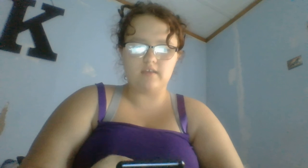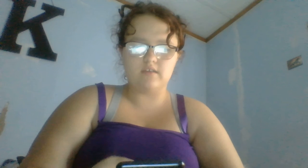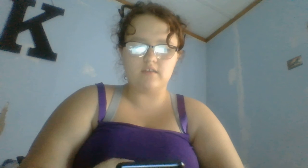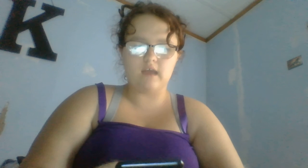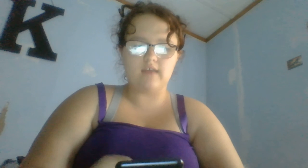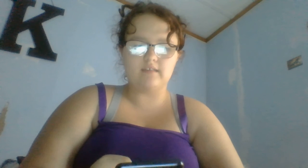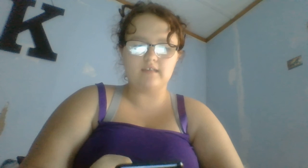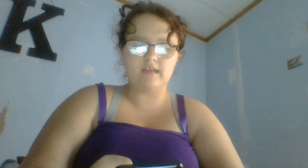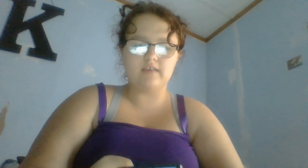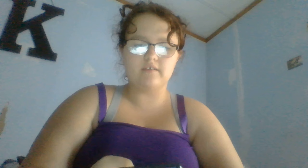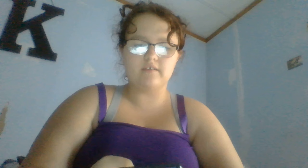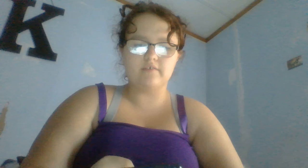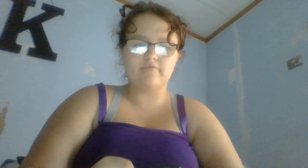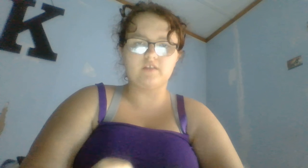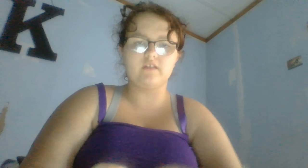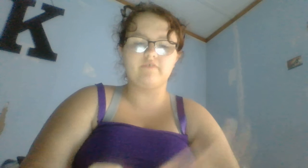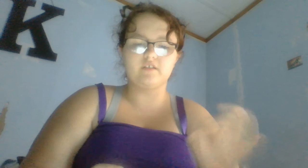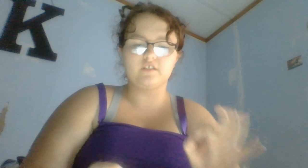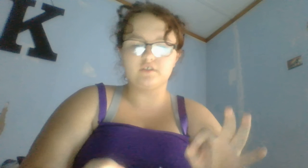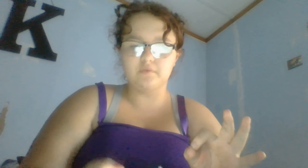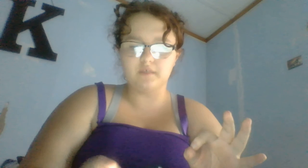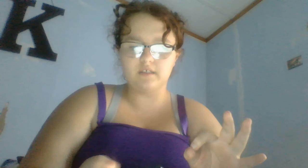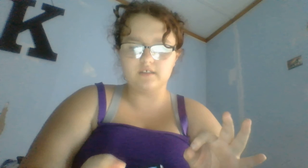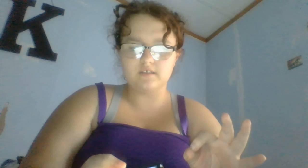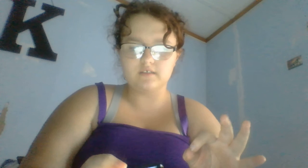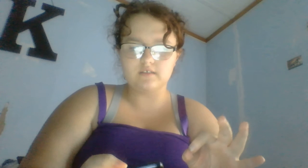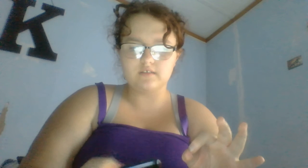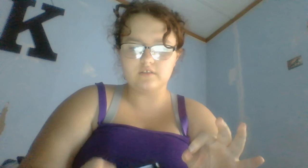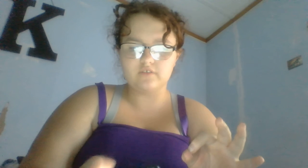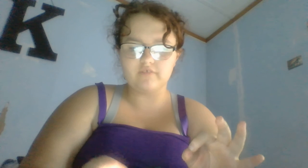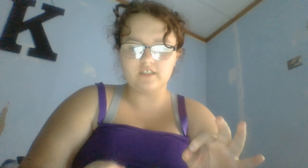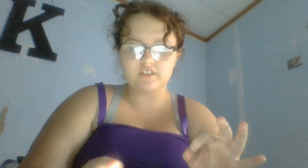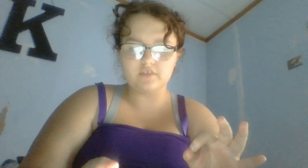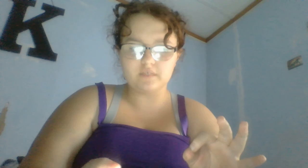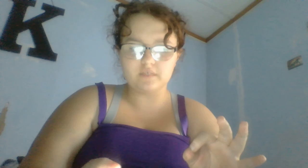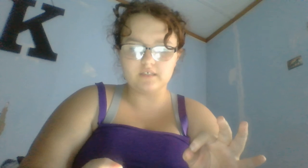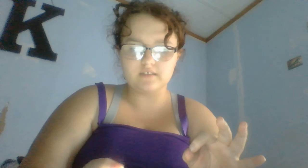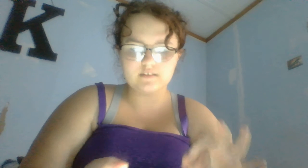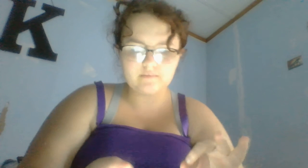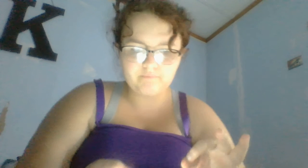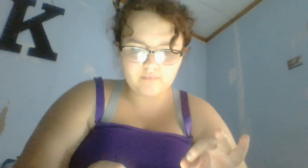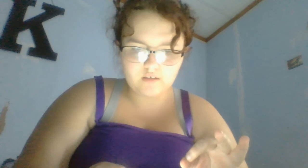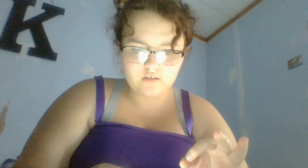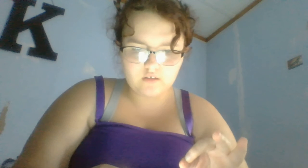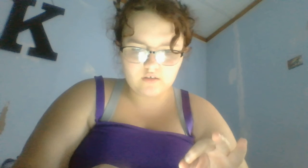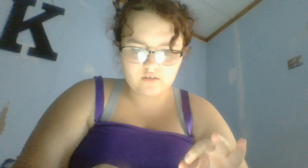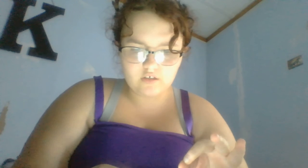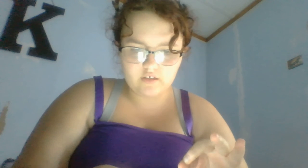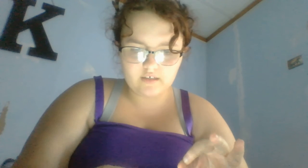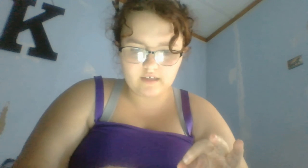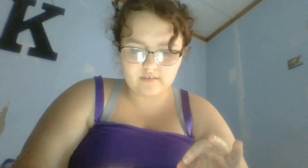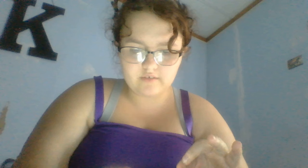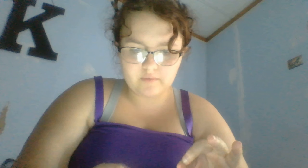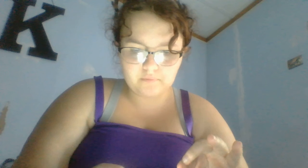at the end of the 52 week the 52 weeks sorry i had to re